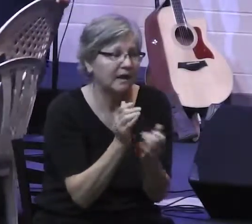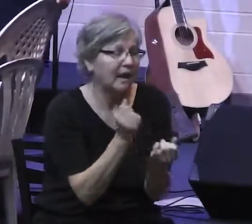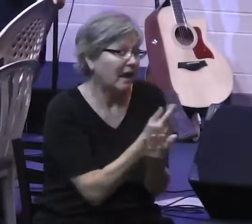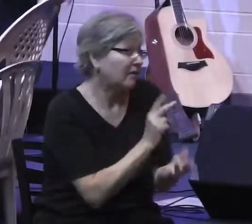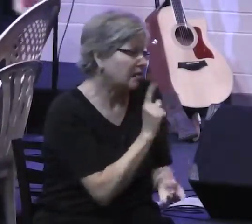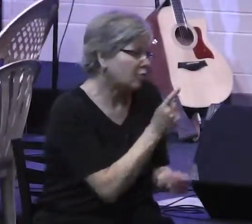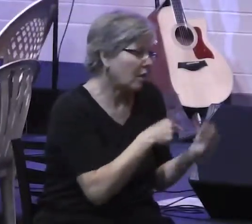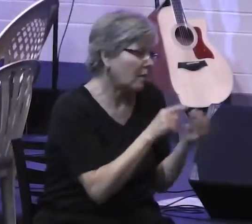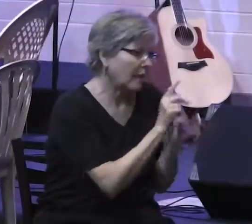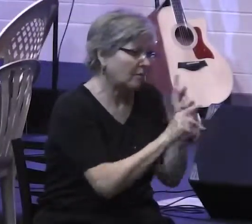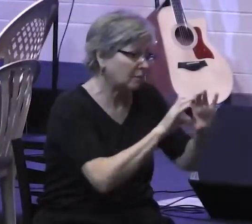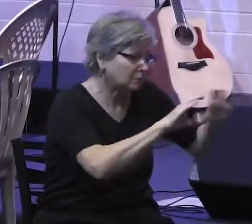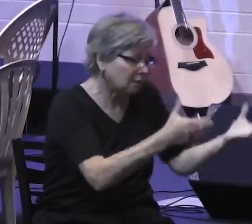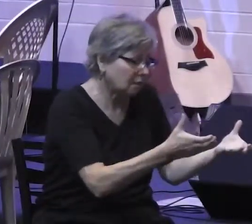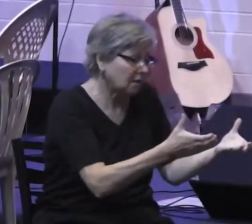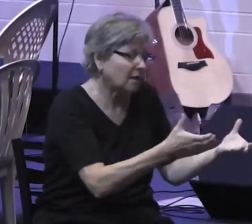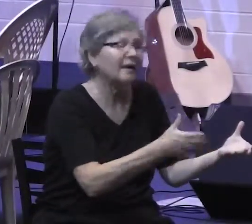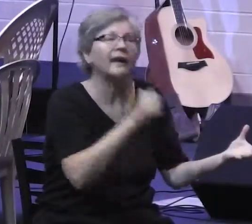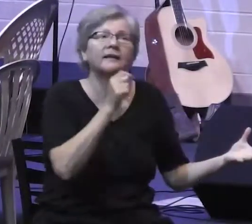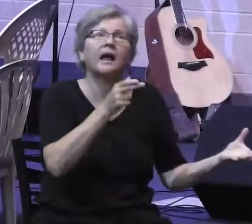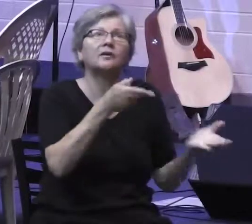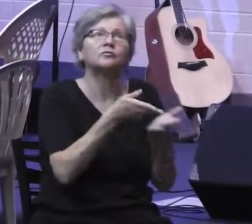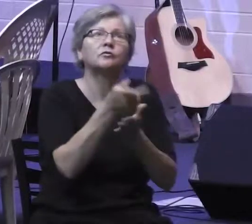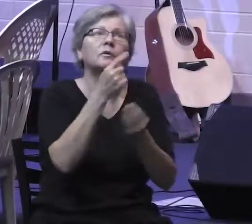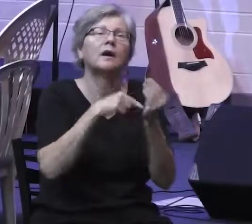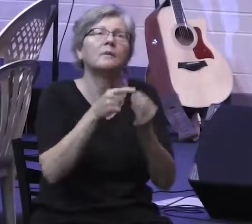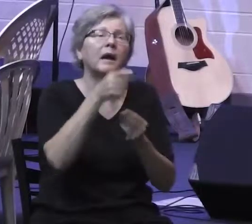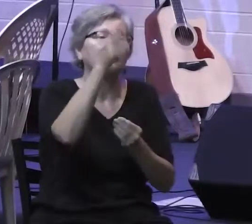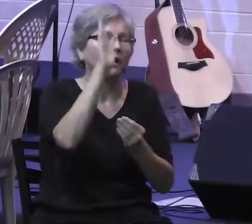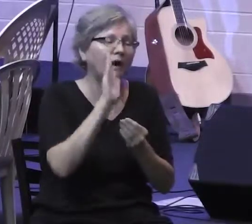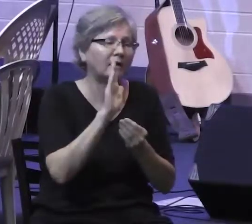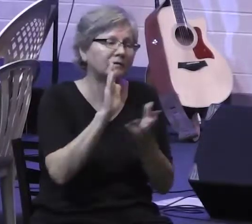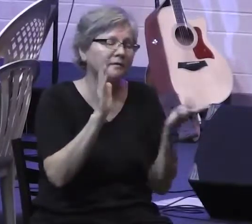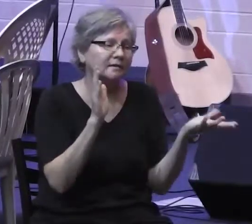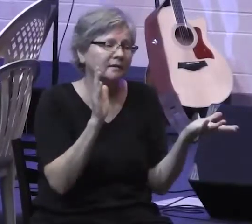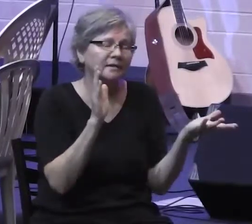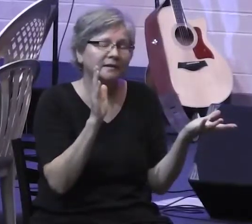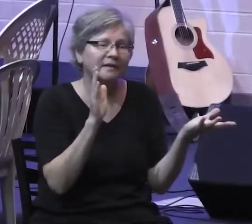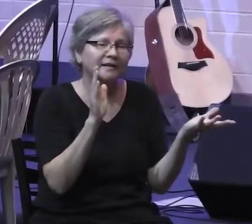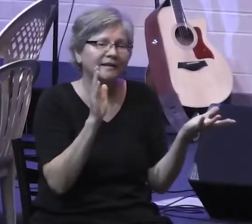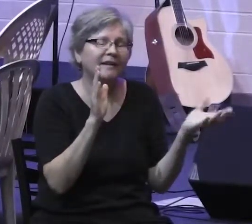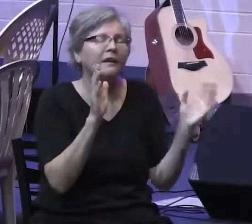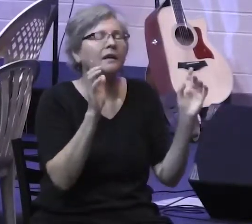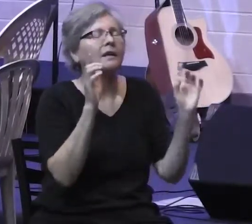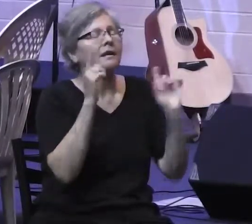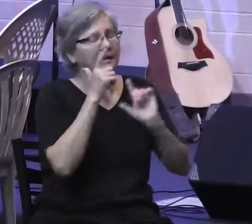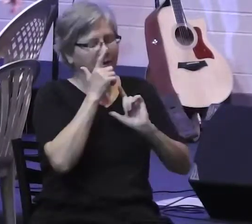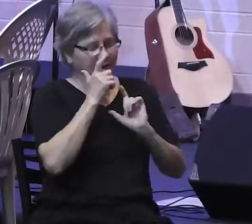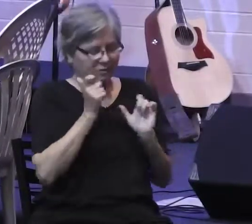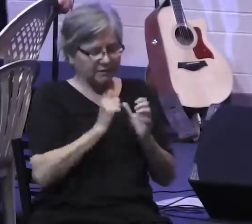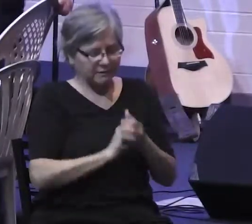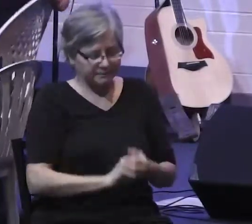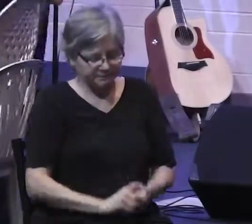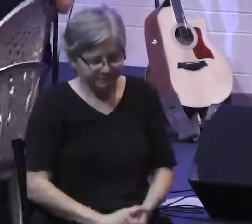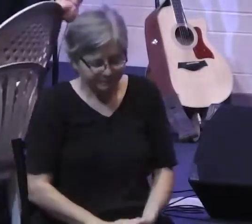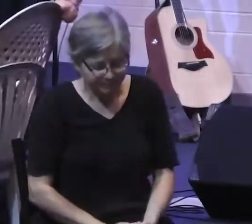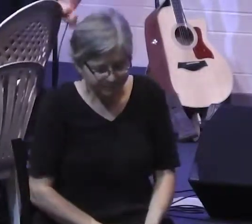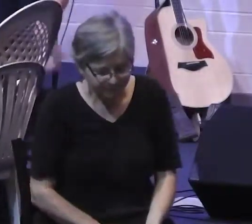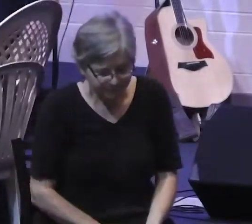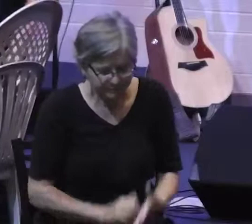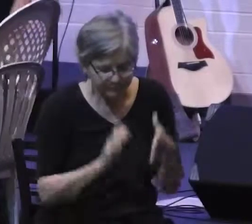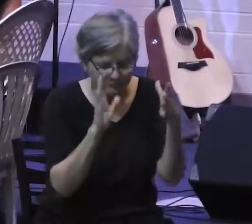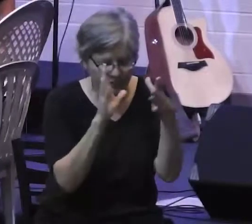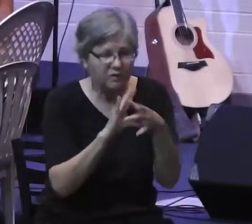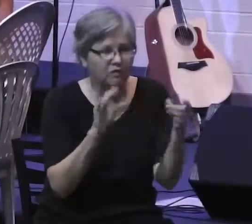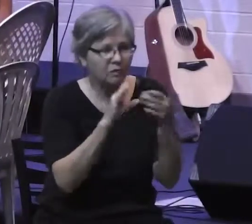God. Everything that's true about God is also true about man, as it's going to happen. But here's an interesting thing. So here's the story